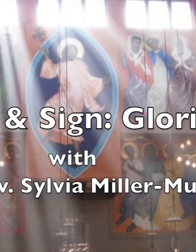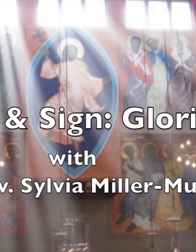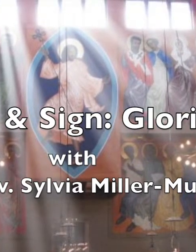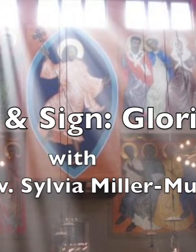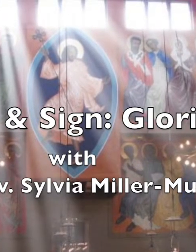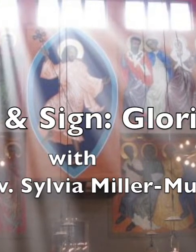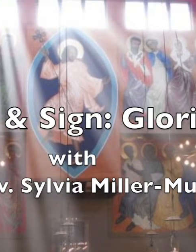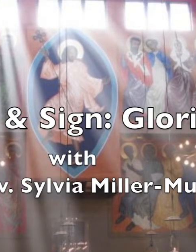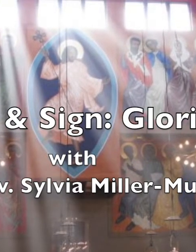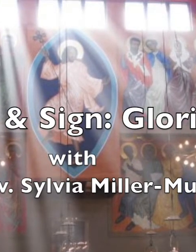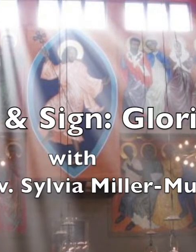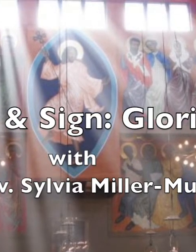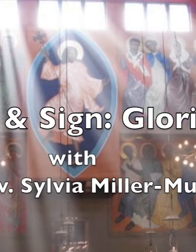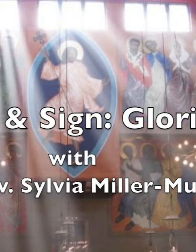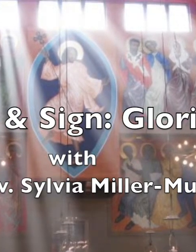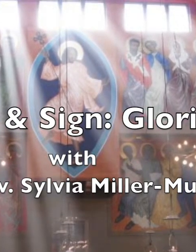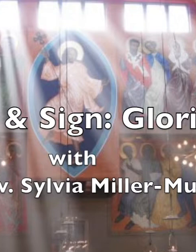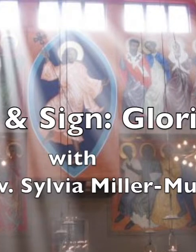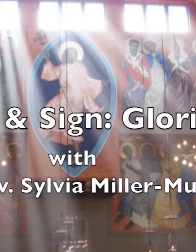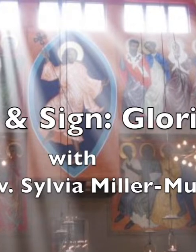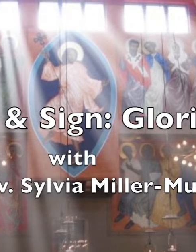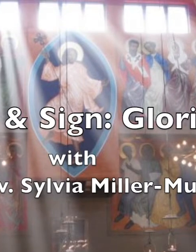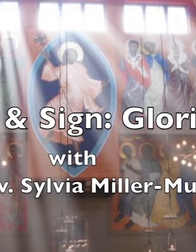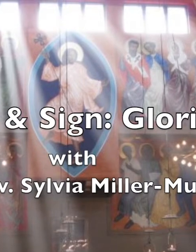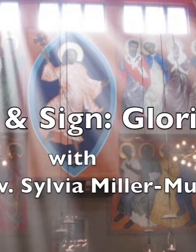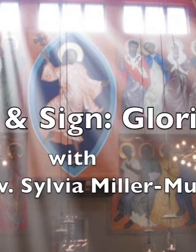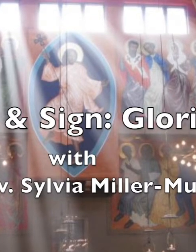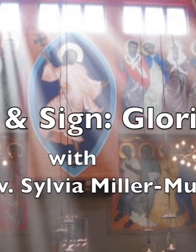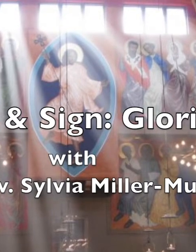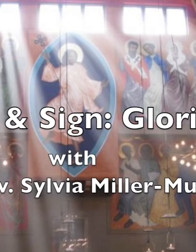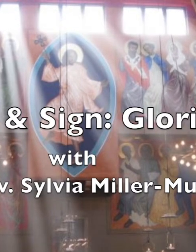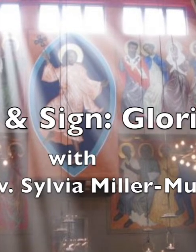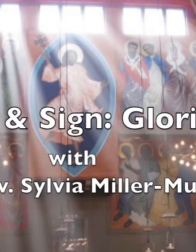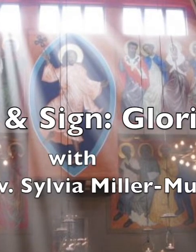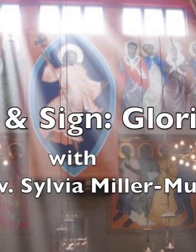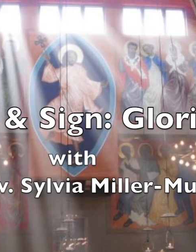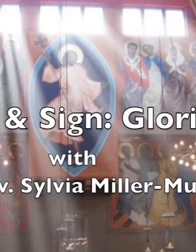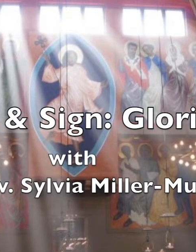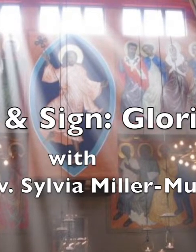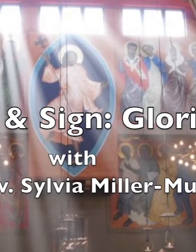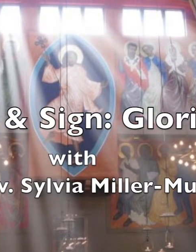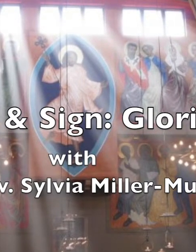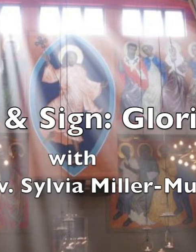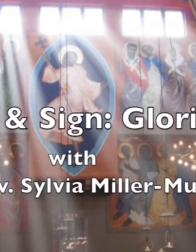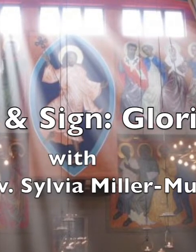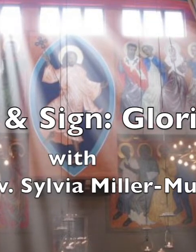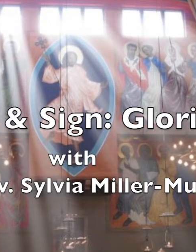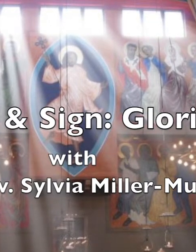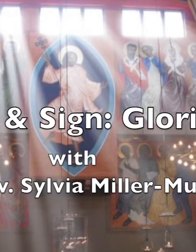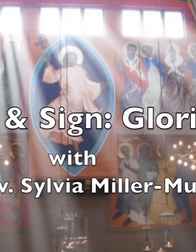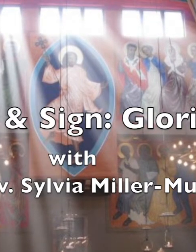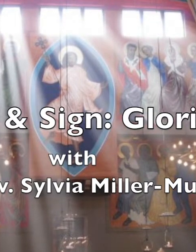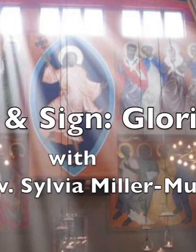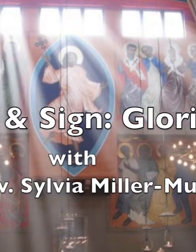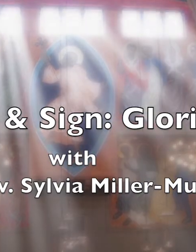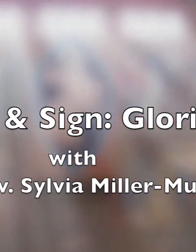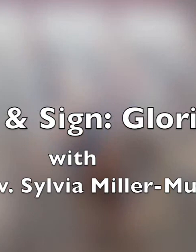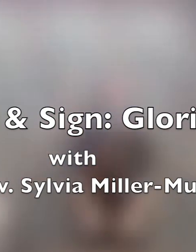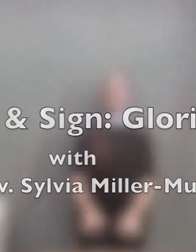the whole prayer once, then we'll break it down phrase by phrase. Join me as we learn to praise God in a new way.